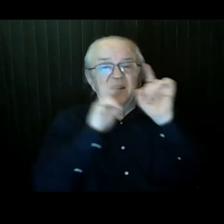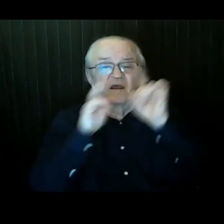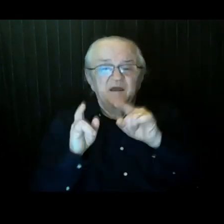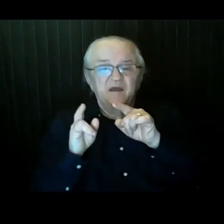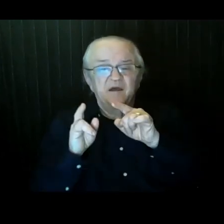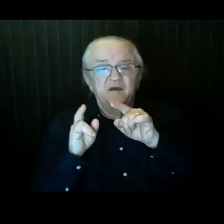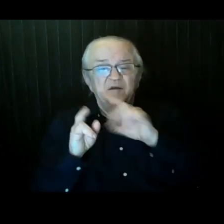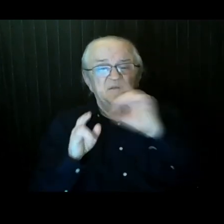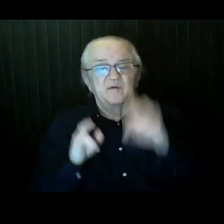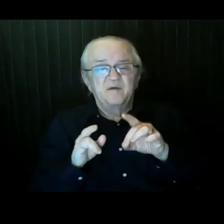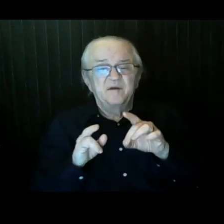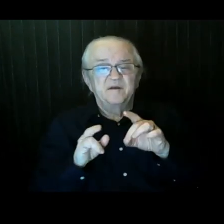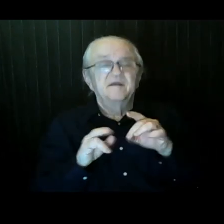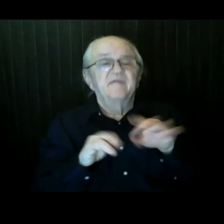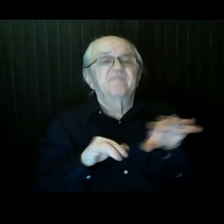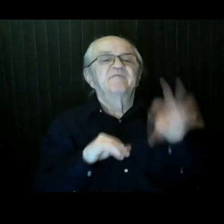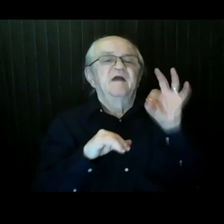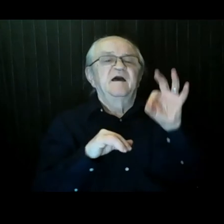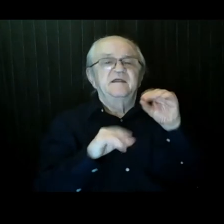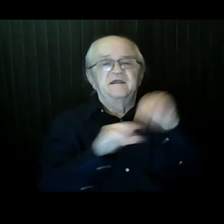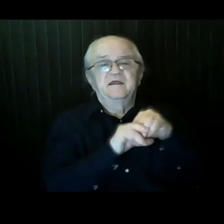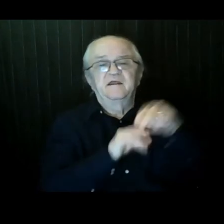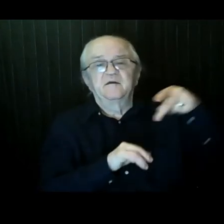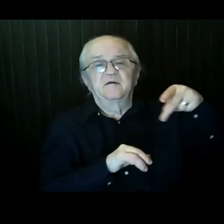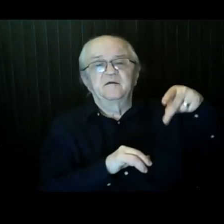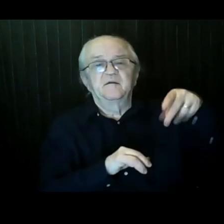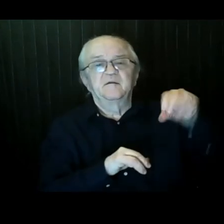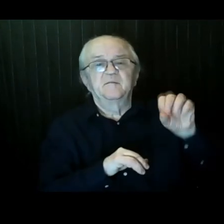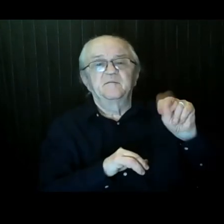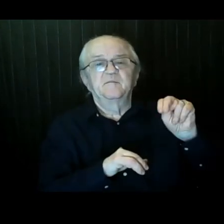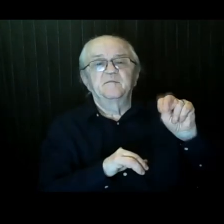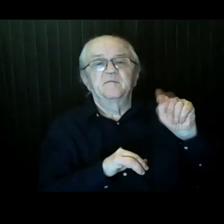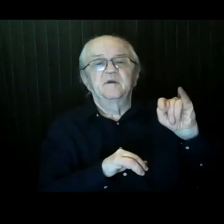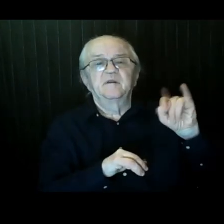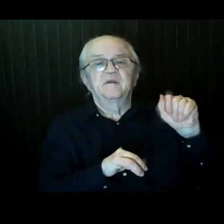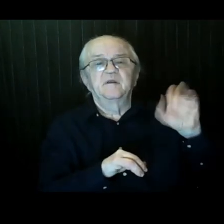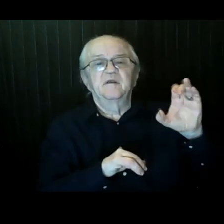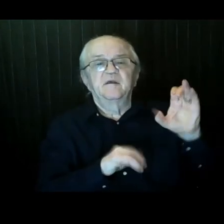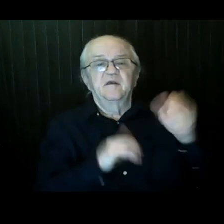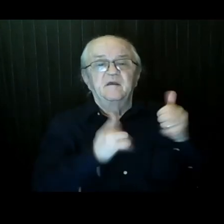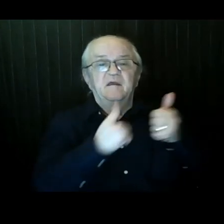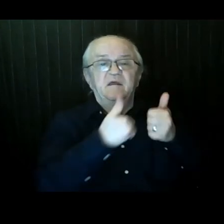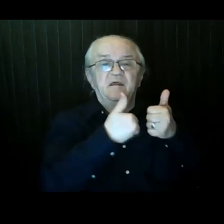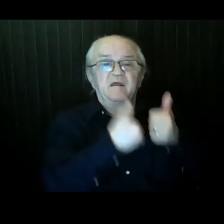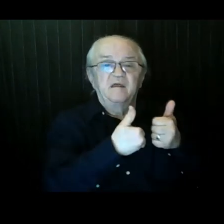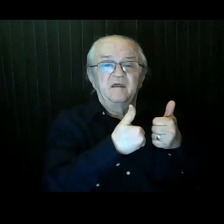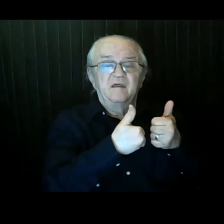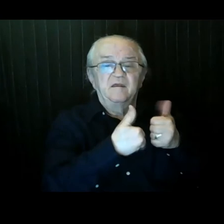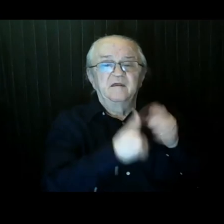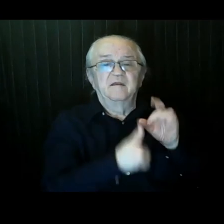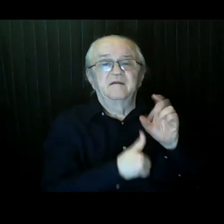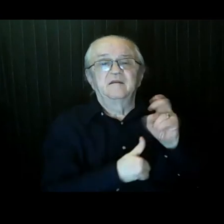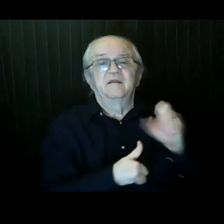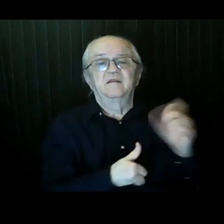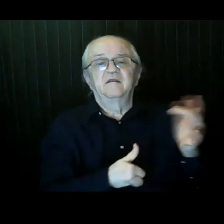Pontiac. Some of you know Michigan, you know where I am right now. I pull in, and what do I pull into right across the street as I look at it? It's a Denny's,